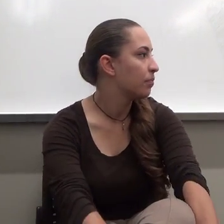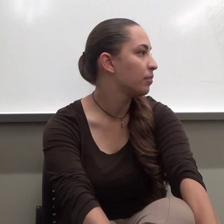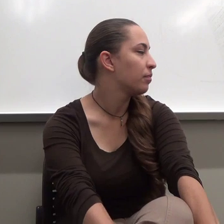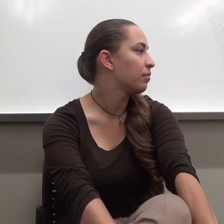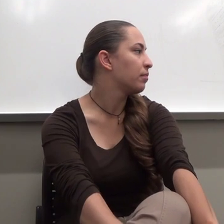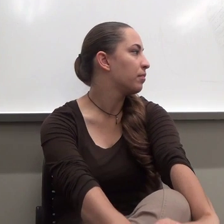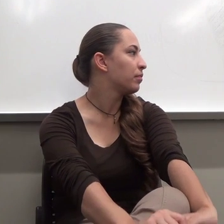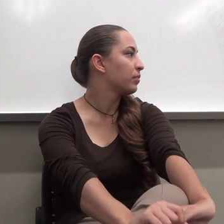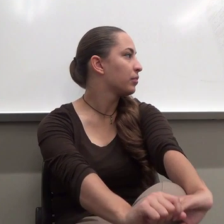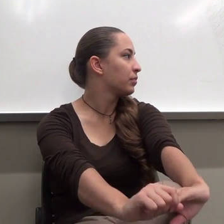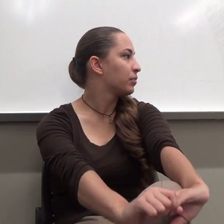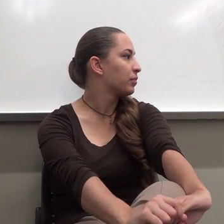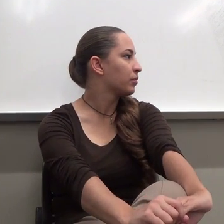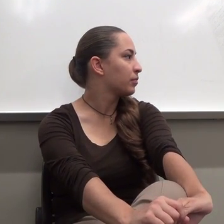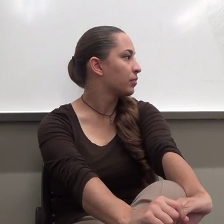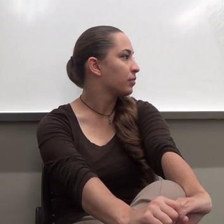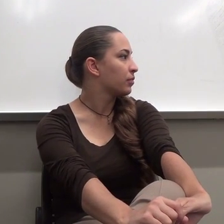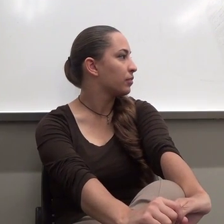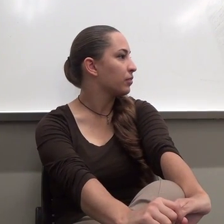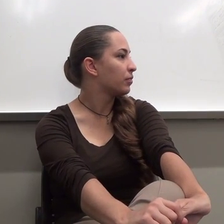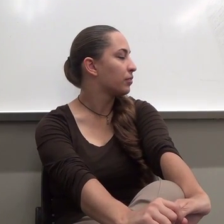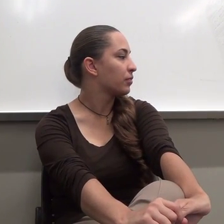So you're all getting the same thing.